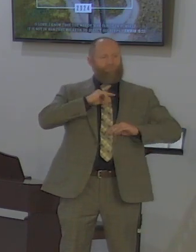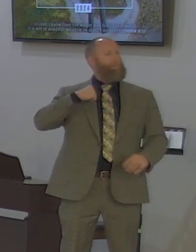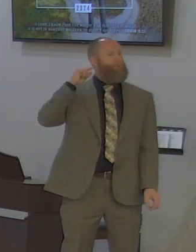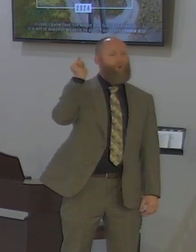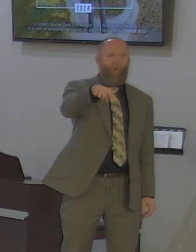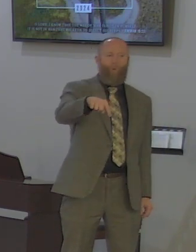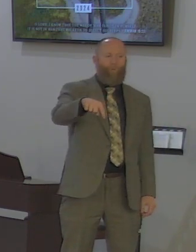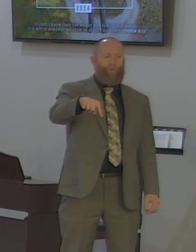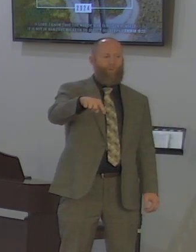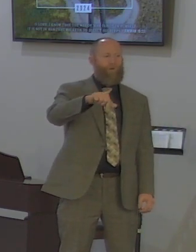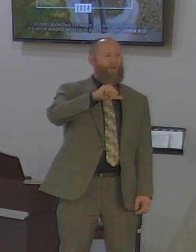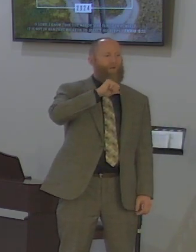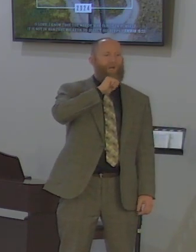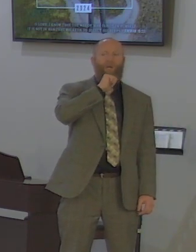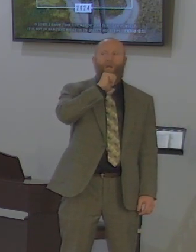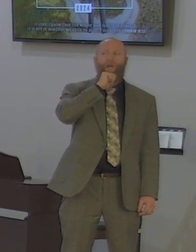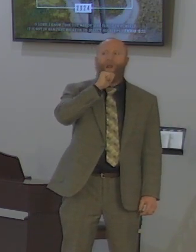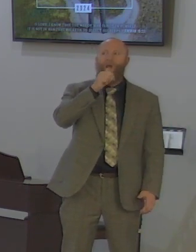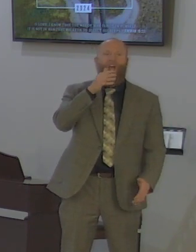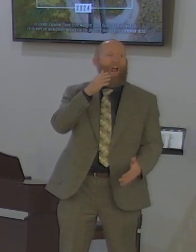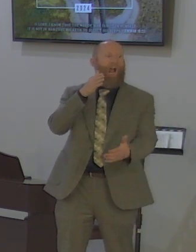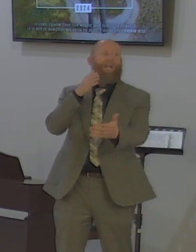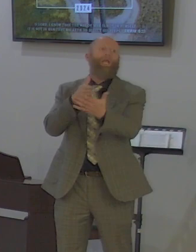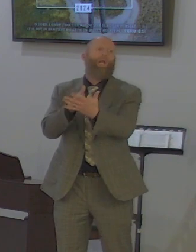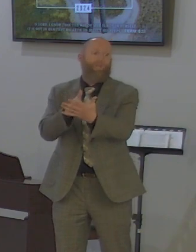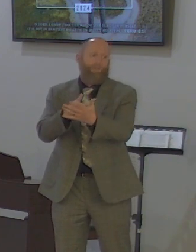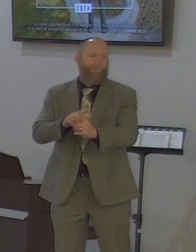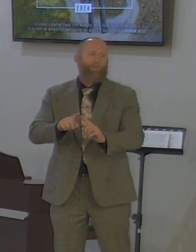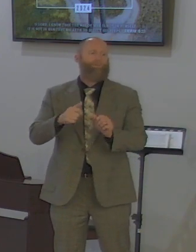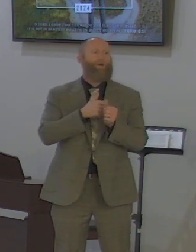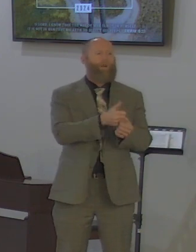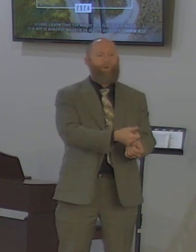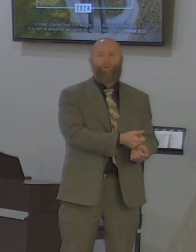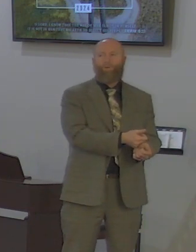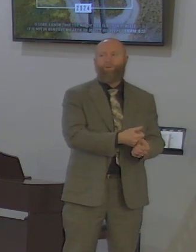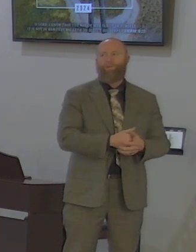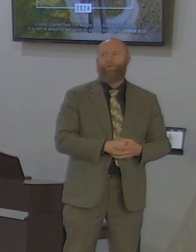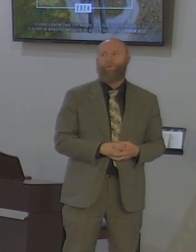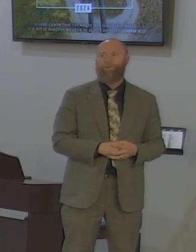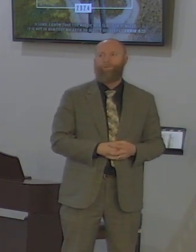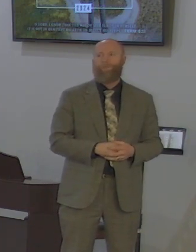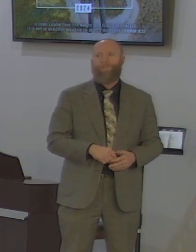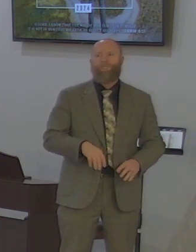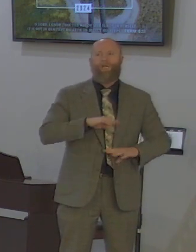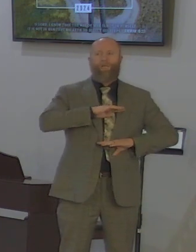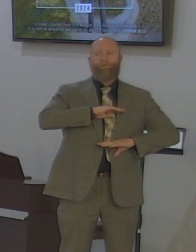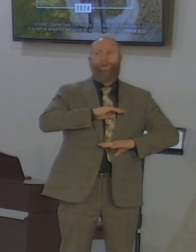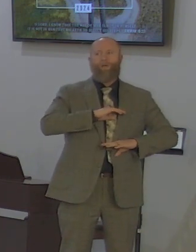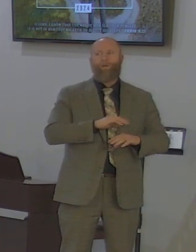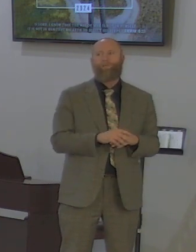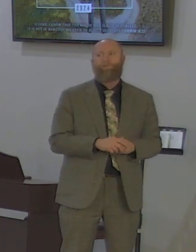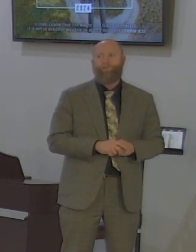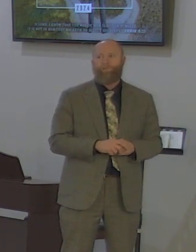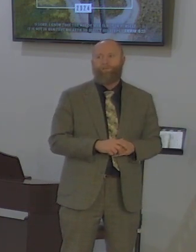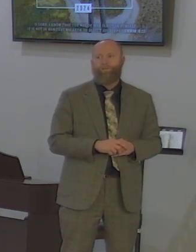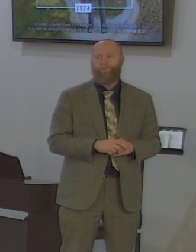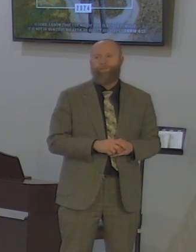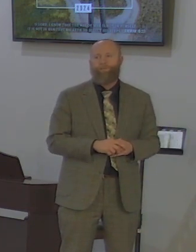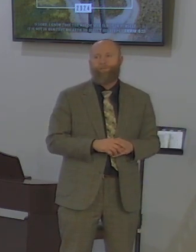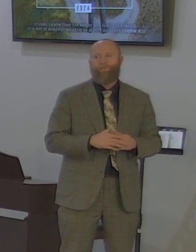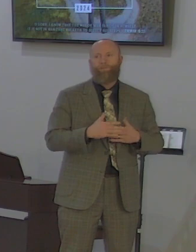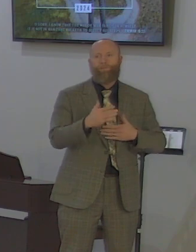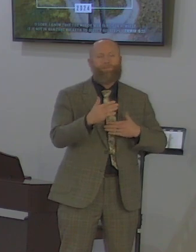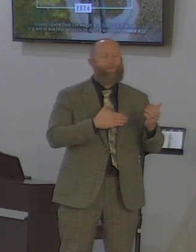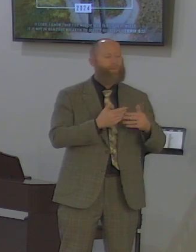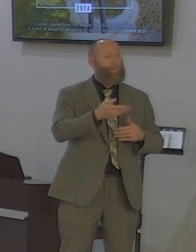want. And that's contentment. I'm satisfied. And whatever God decides I need